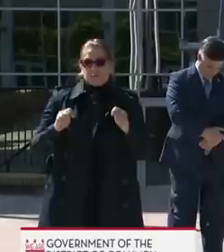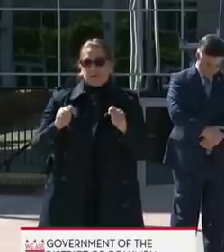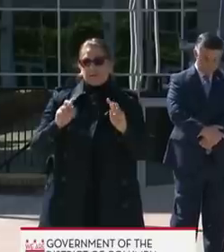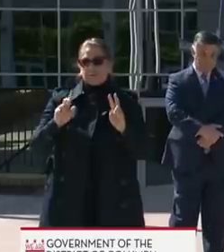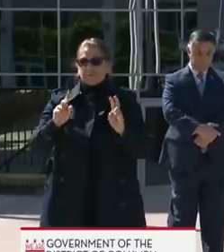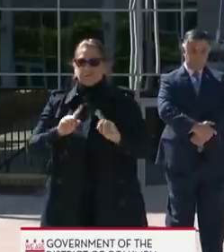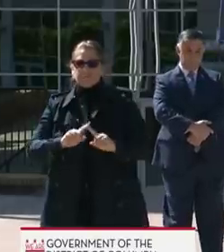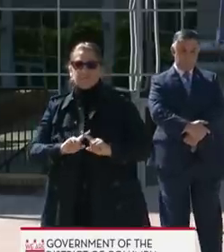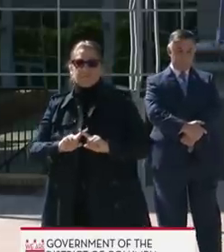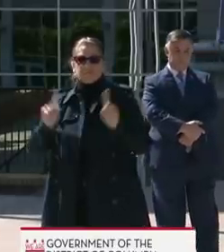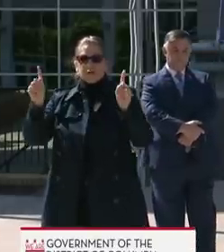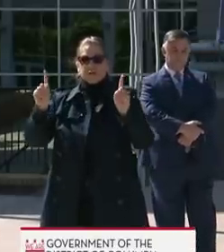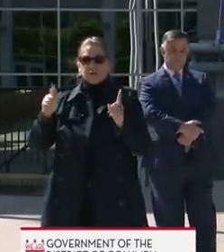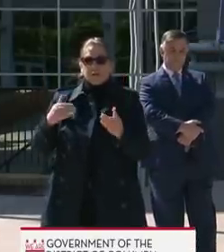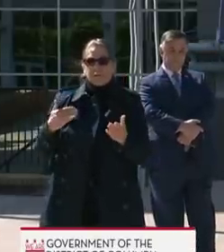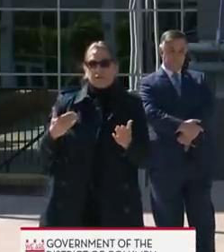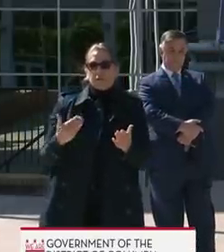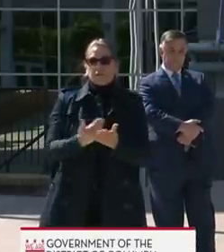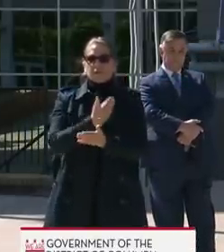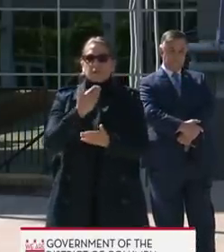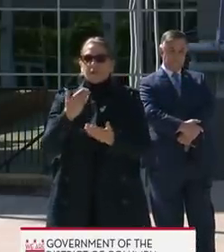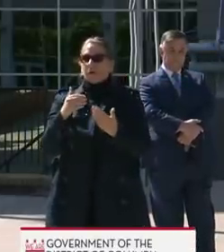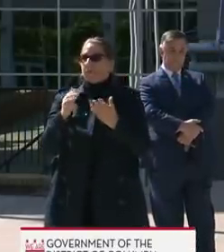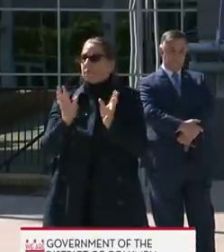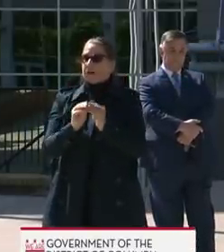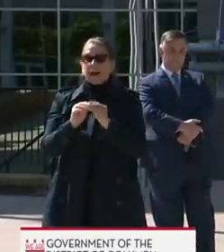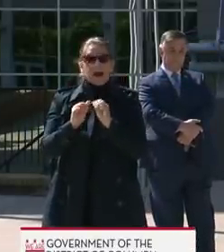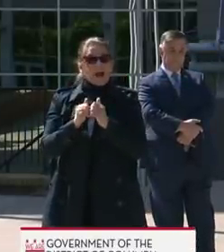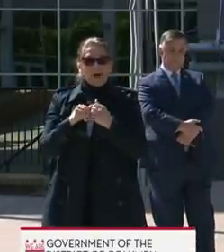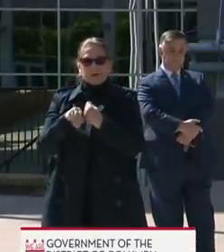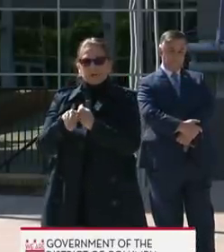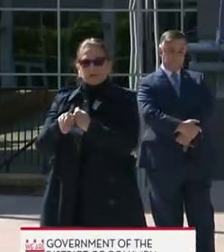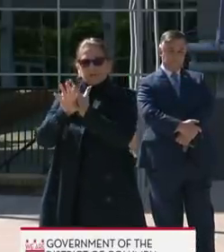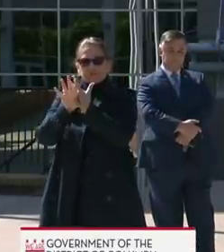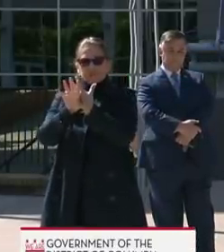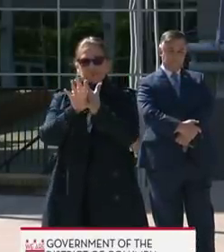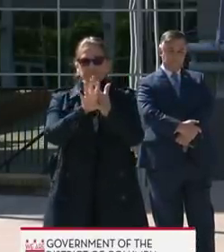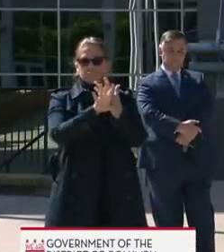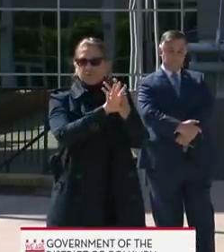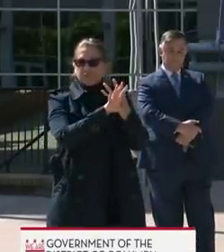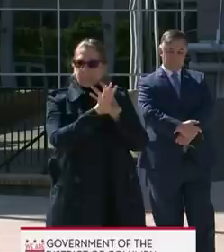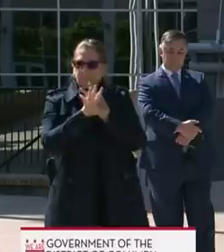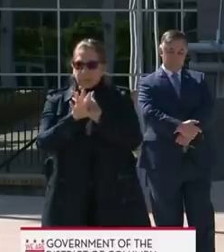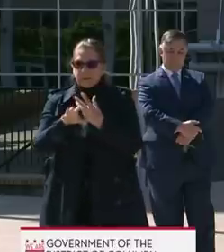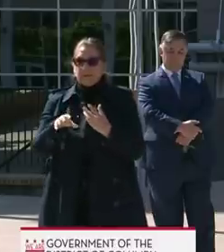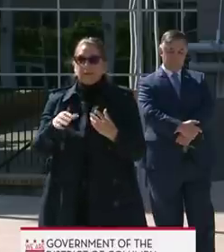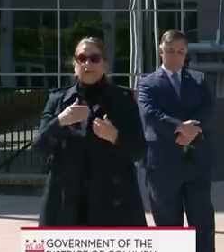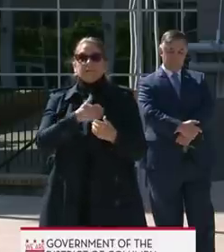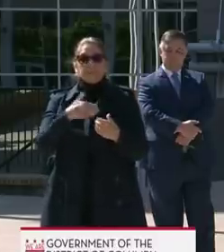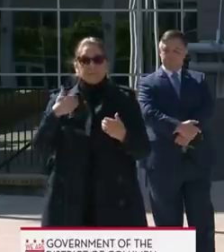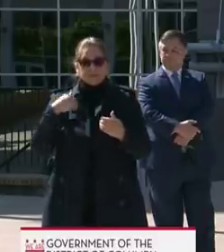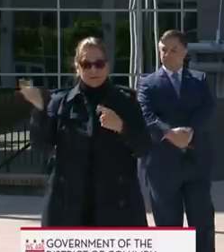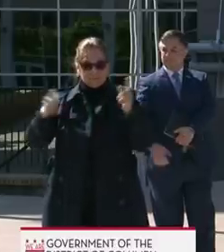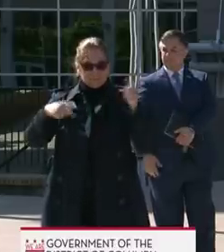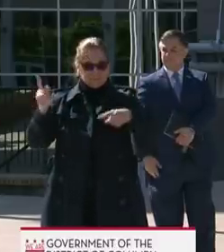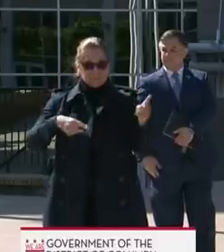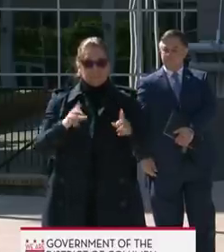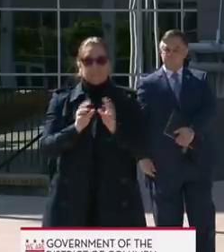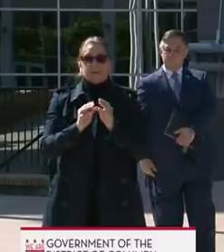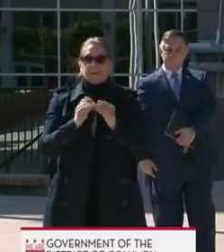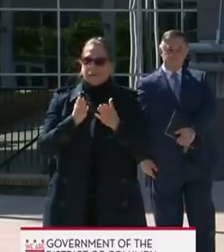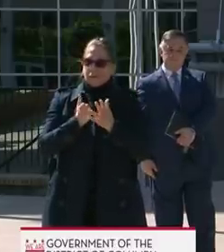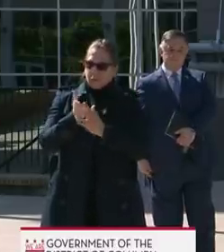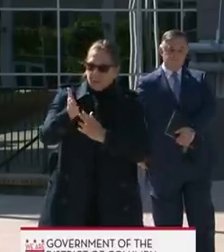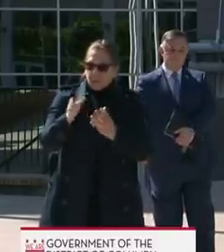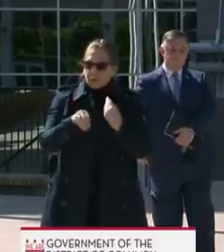having a virtual meeting where members are participating through electronic platform, that we have to limit our agenda. It's hard